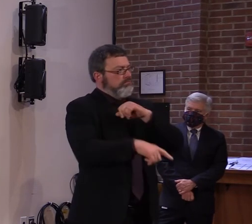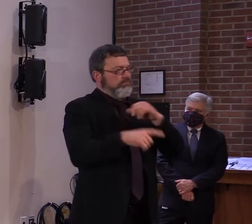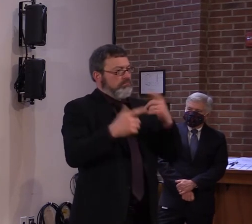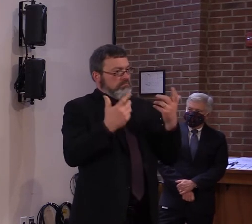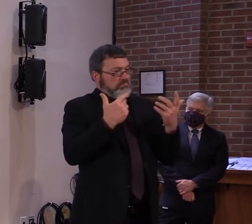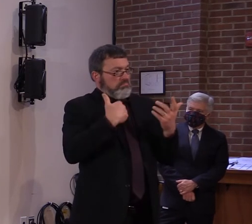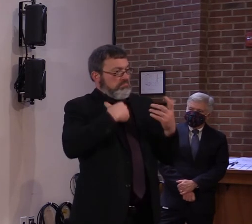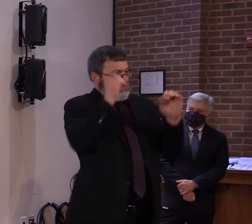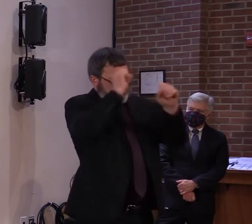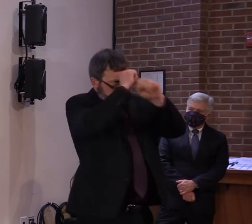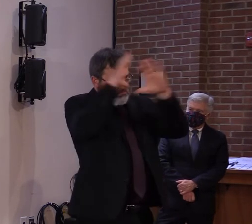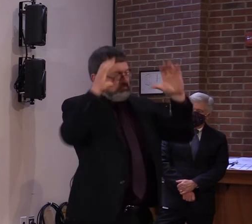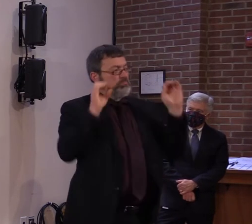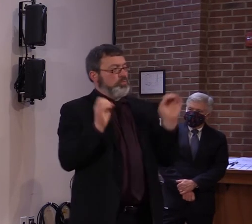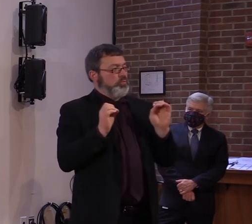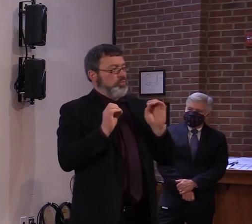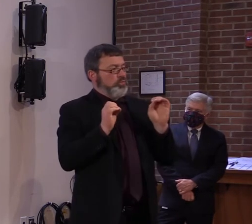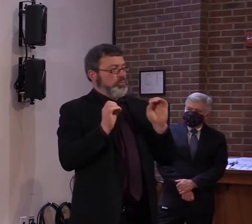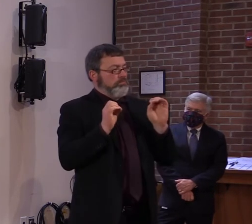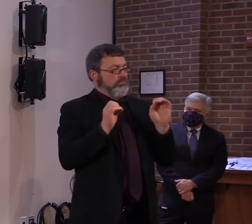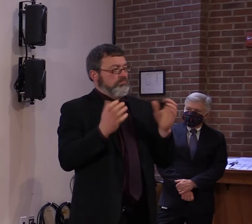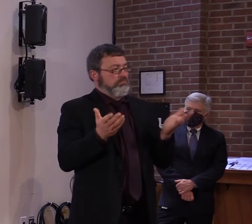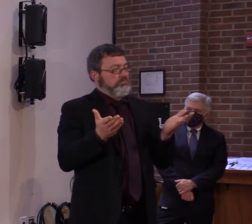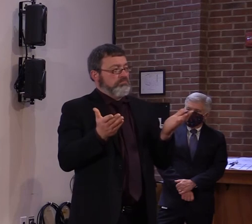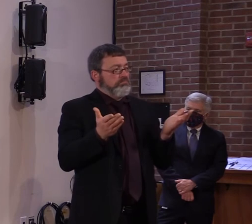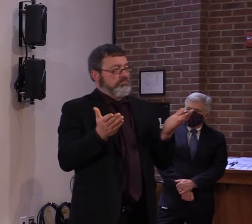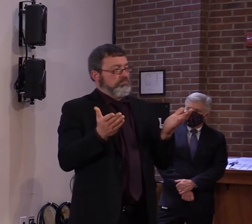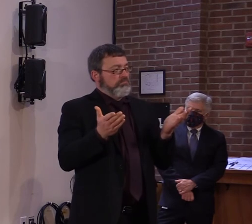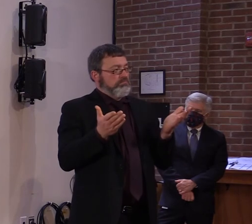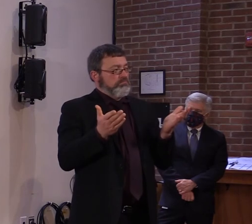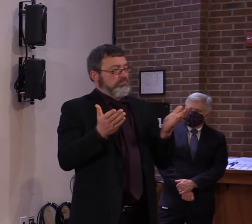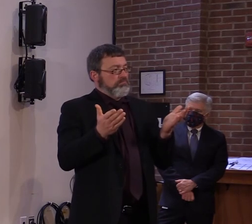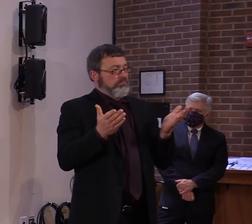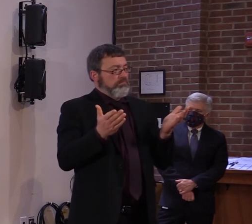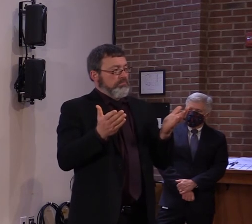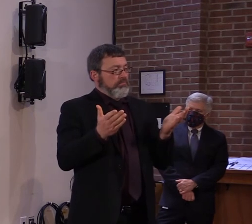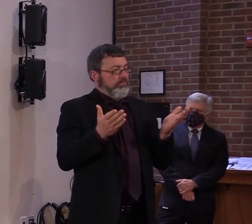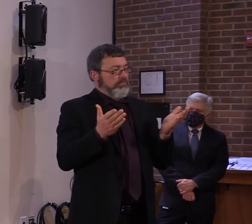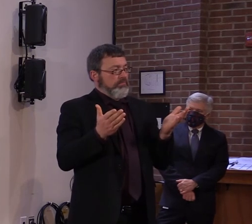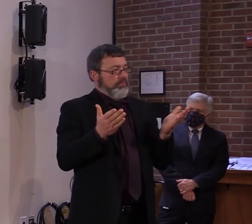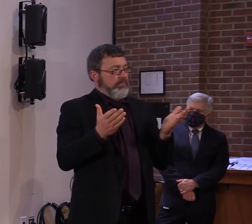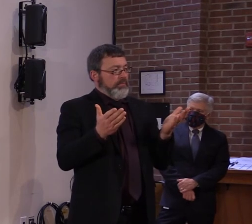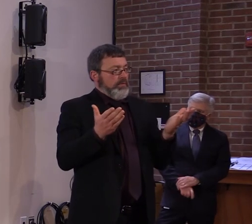an effort that is, you know, would provide any fruit, so to speak.